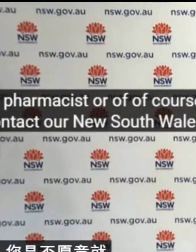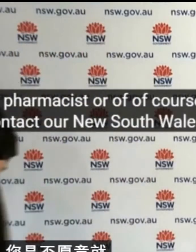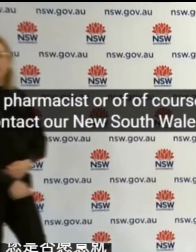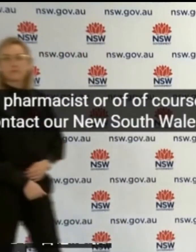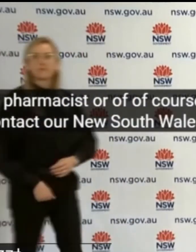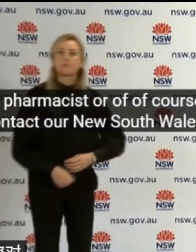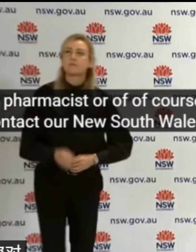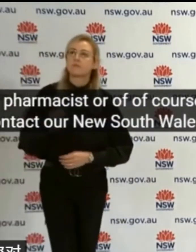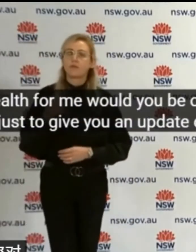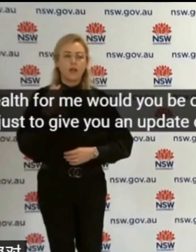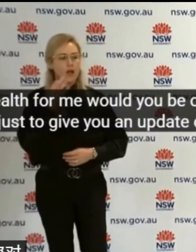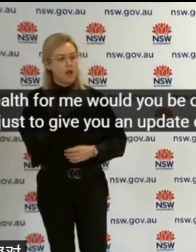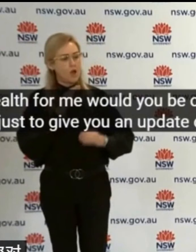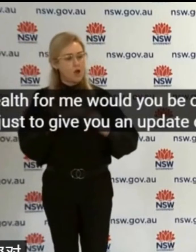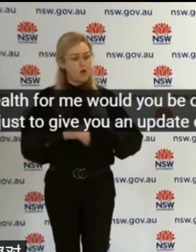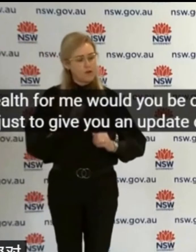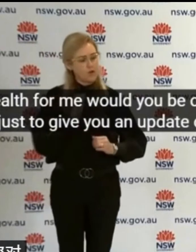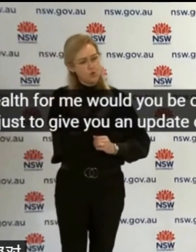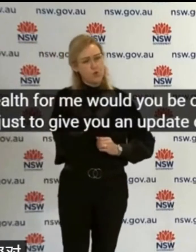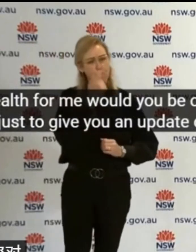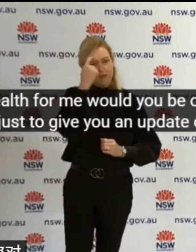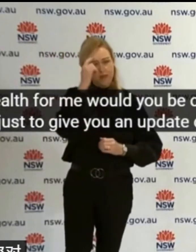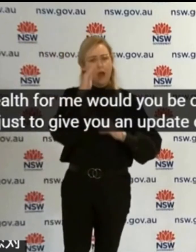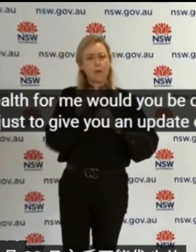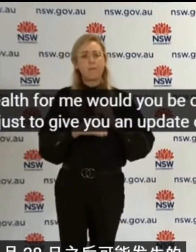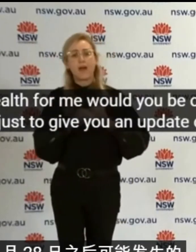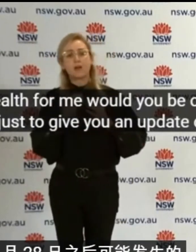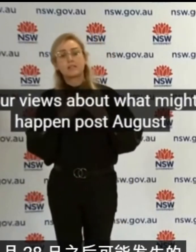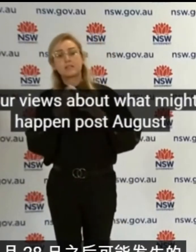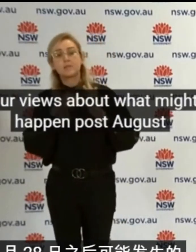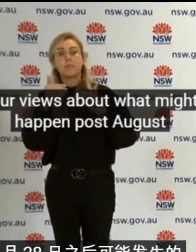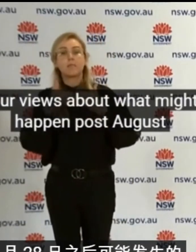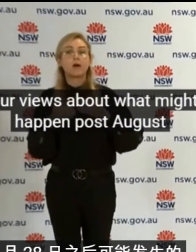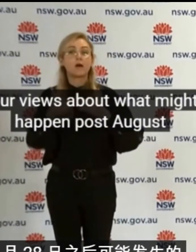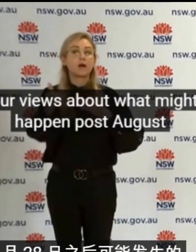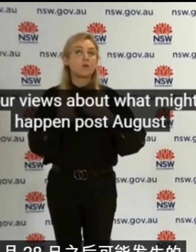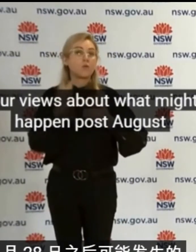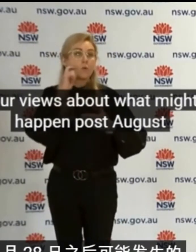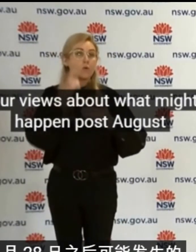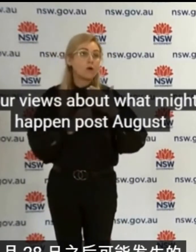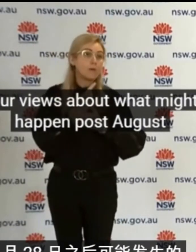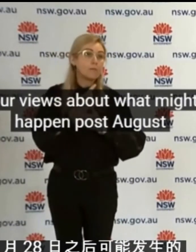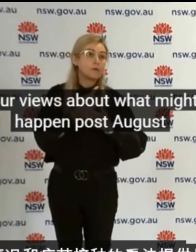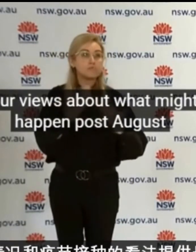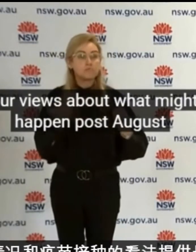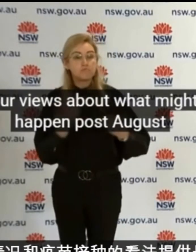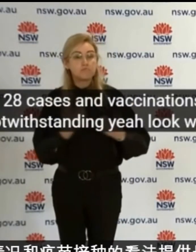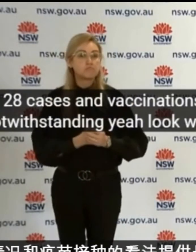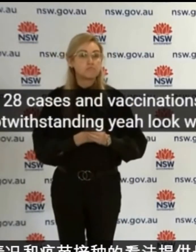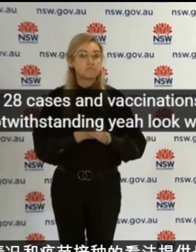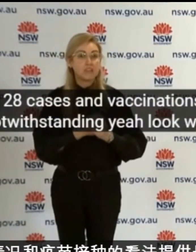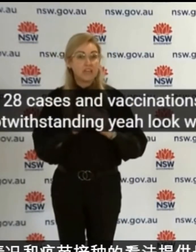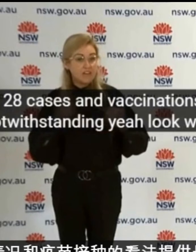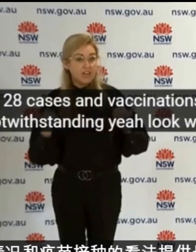views about what might happen post August 28, cases and vaccinations notwithstanding? Yeah, look,